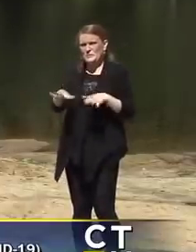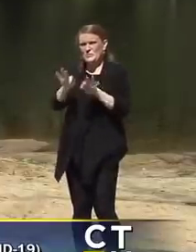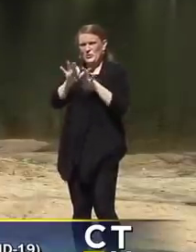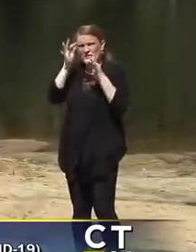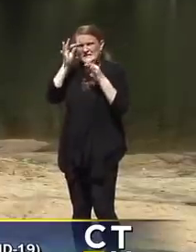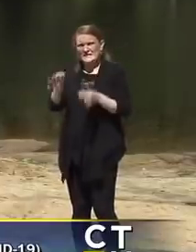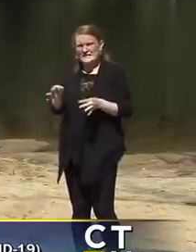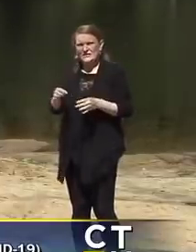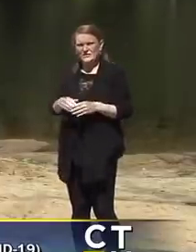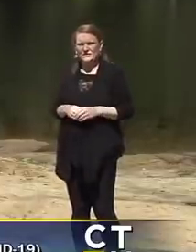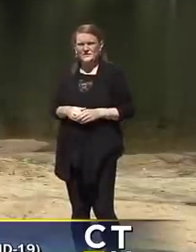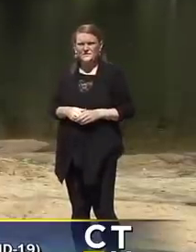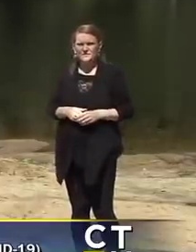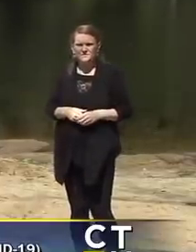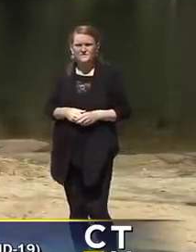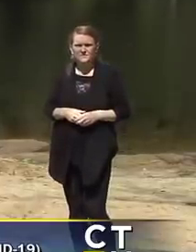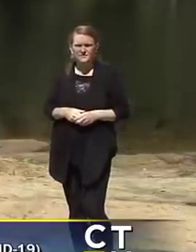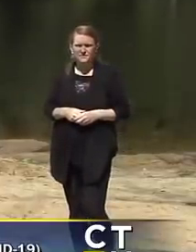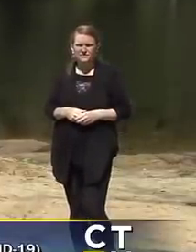Their sovereign status,